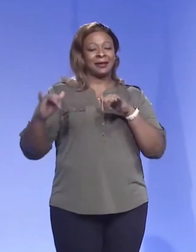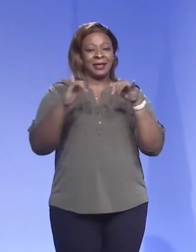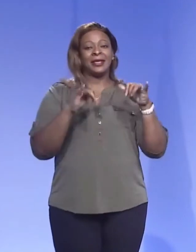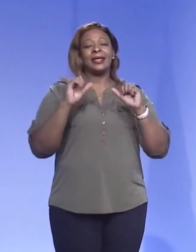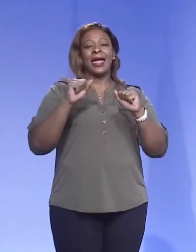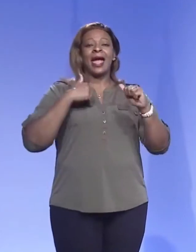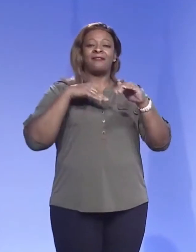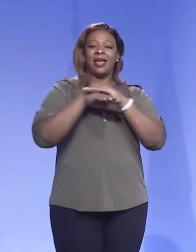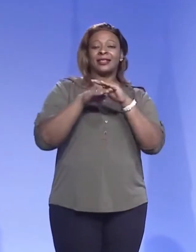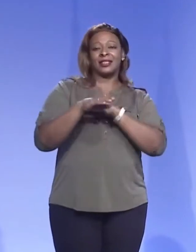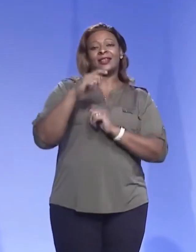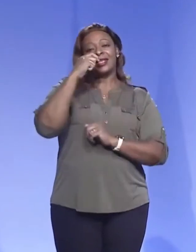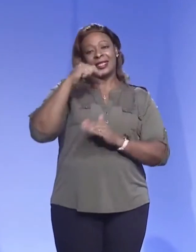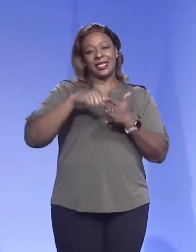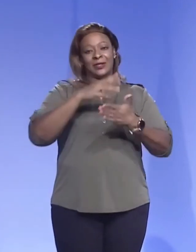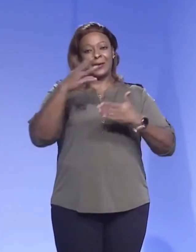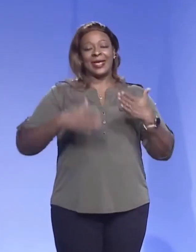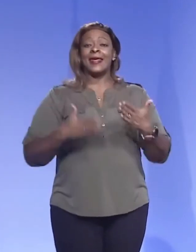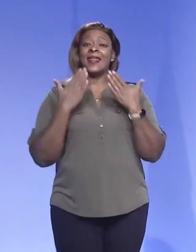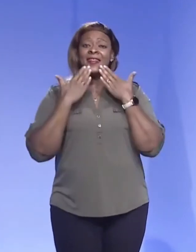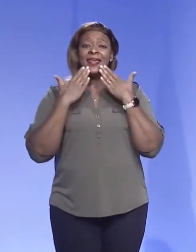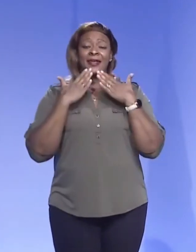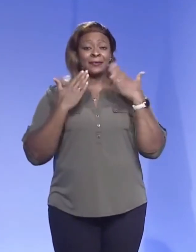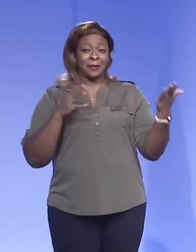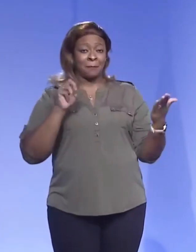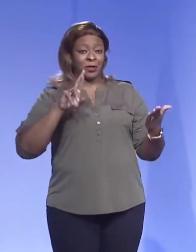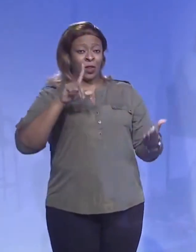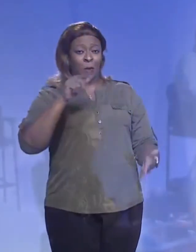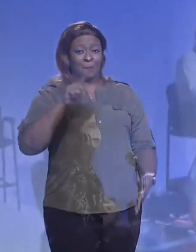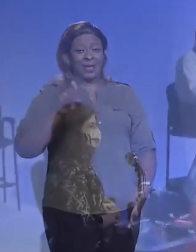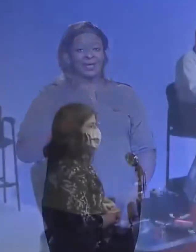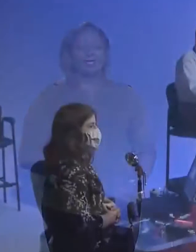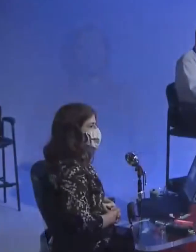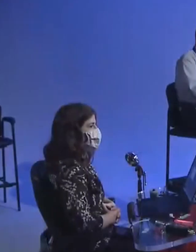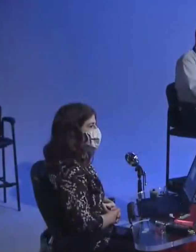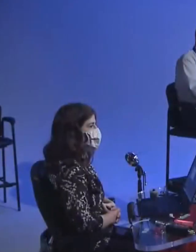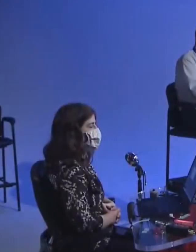access available testing this weekend. Thank you. Mr. Lopez?